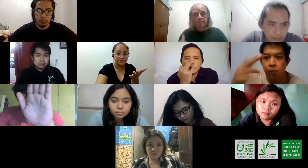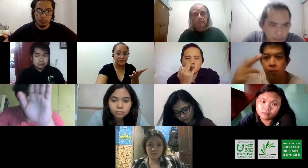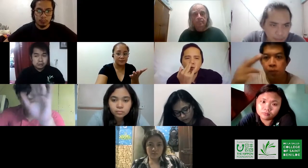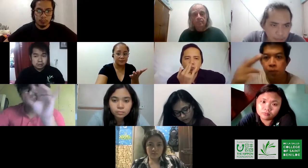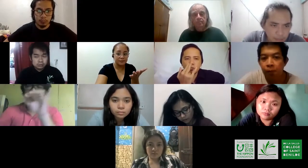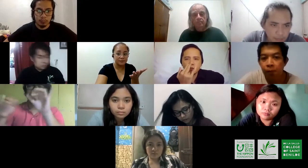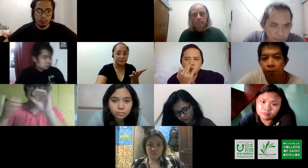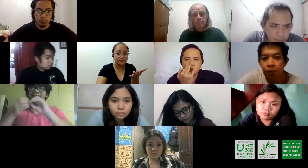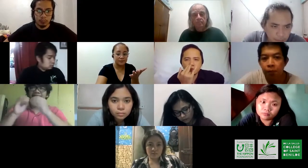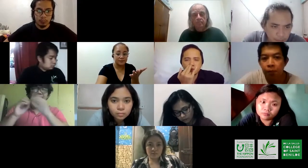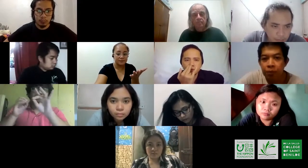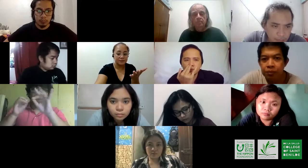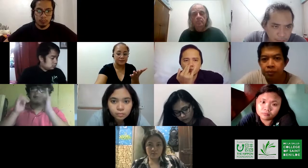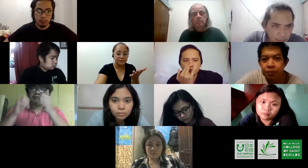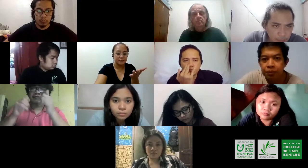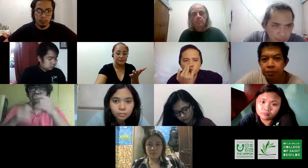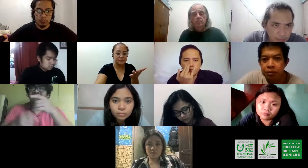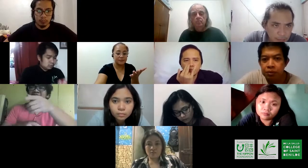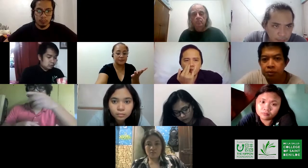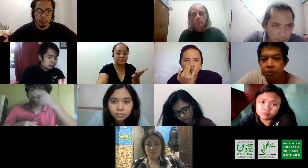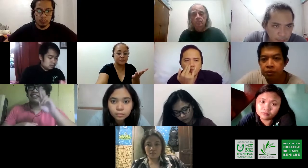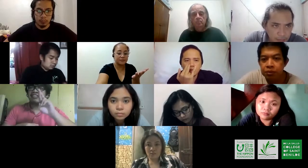Nat has a question. Mm-hmm.